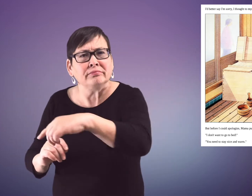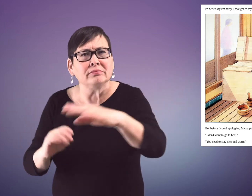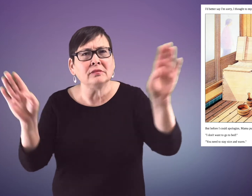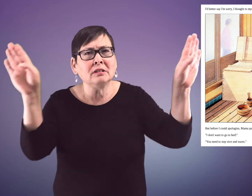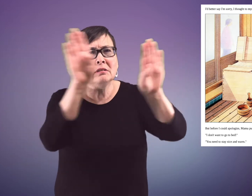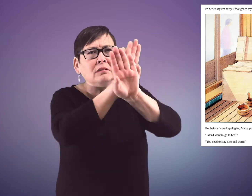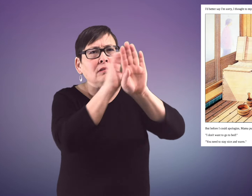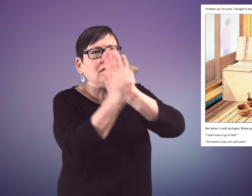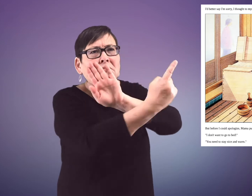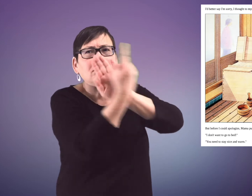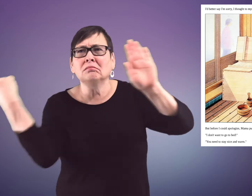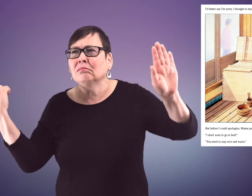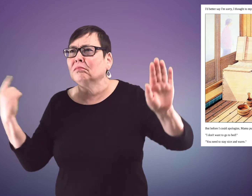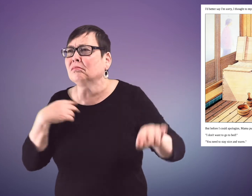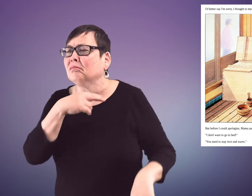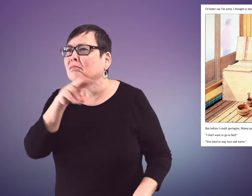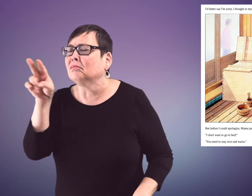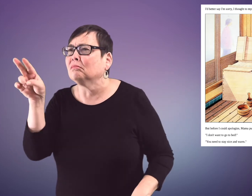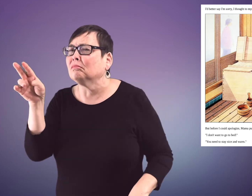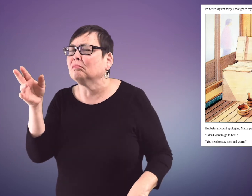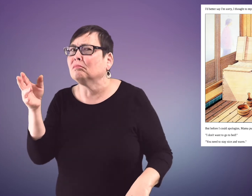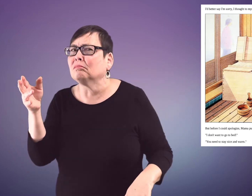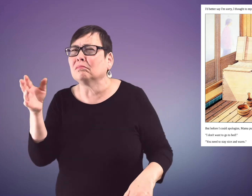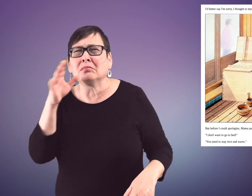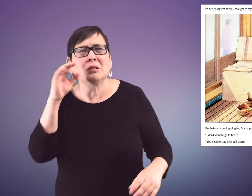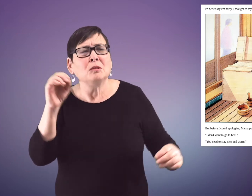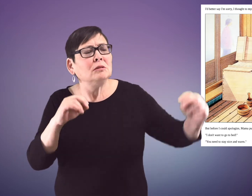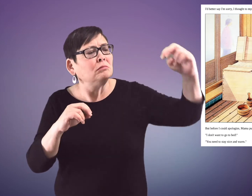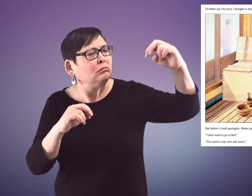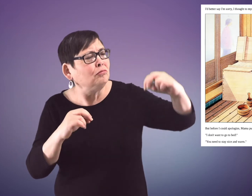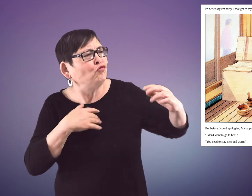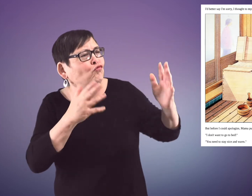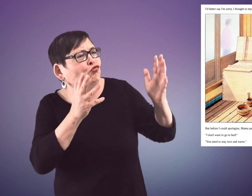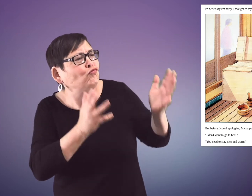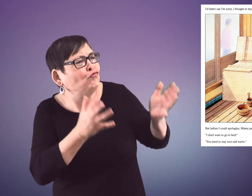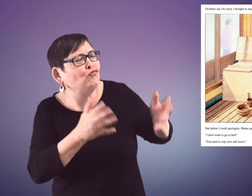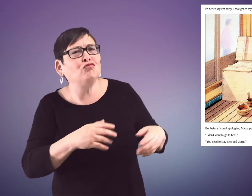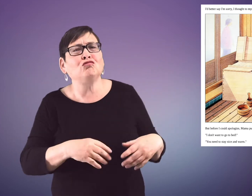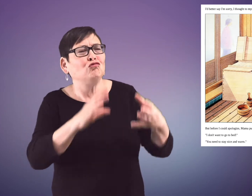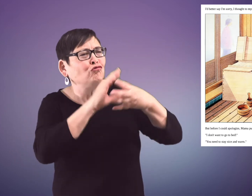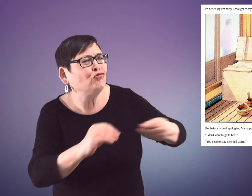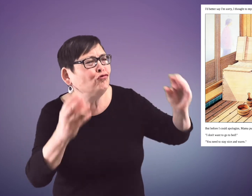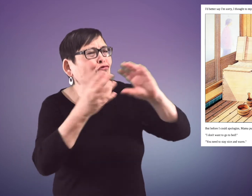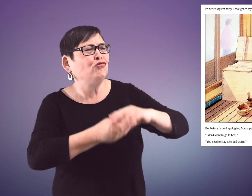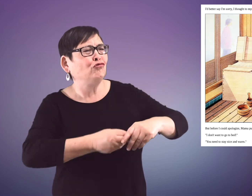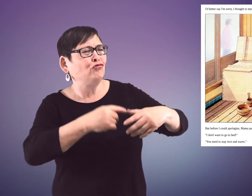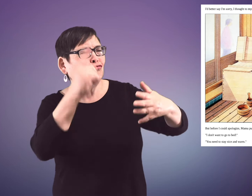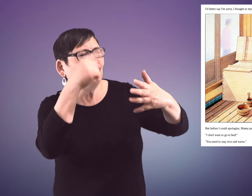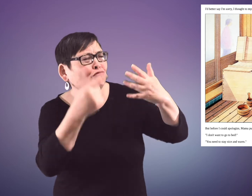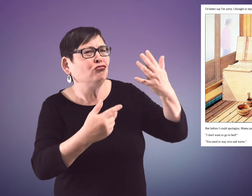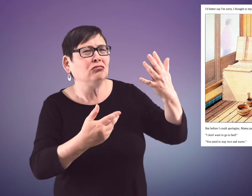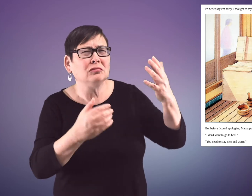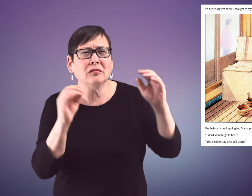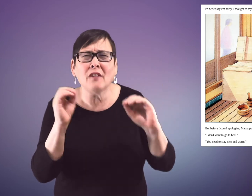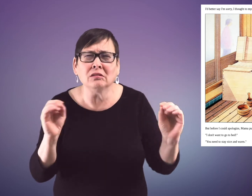Her slippers went shuffling all the way down the hallway, then the door closed shut. She wasn't coming back to keep me